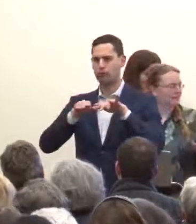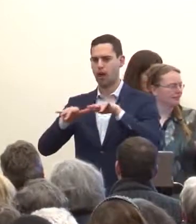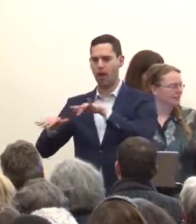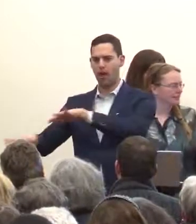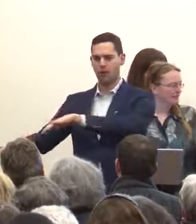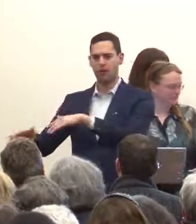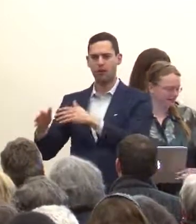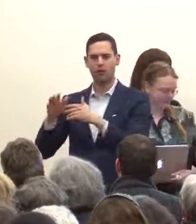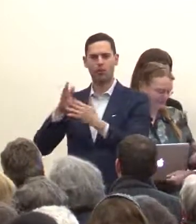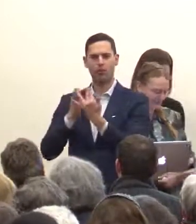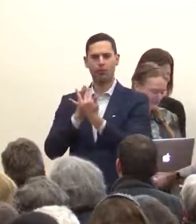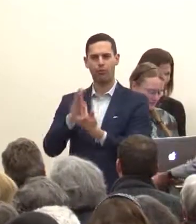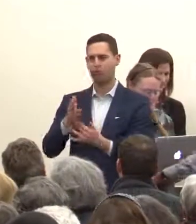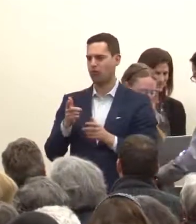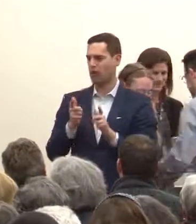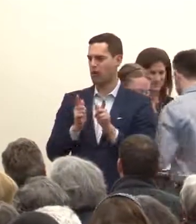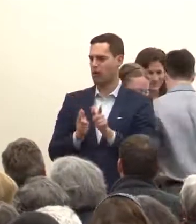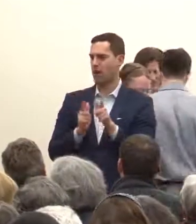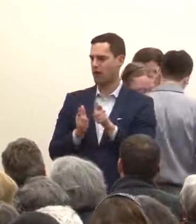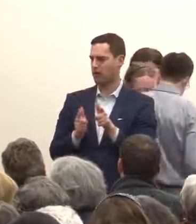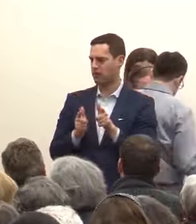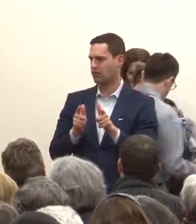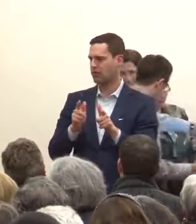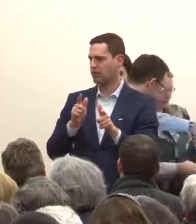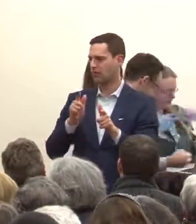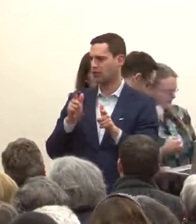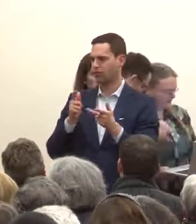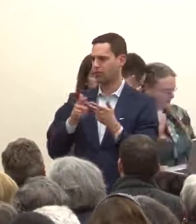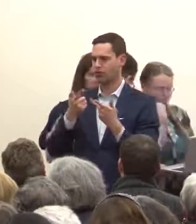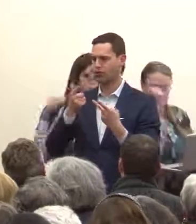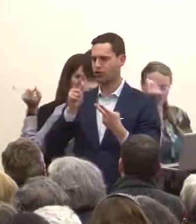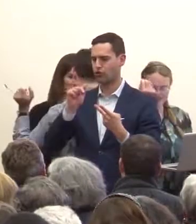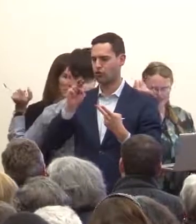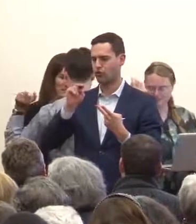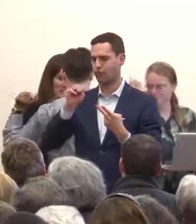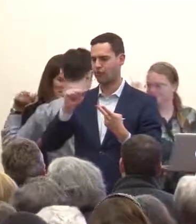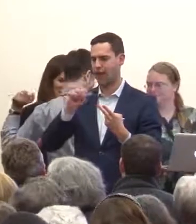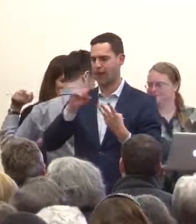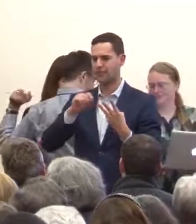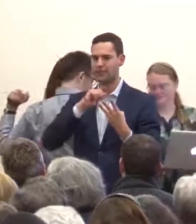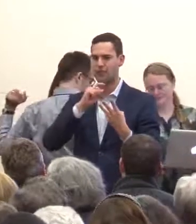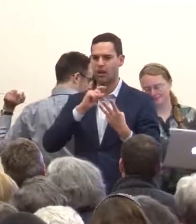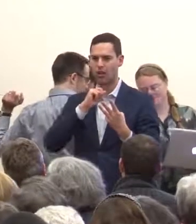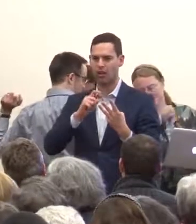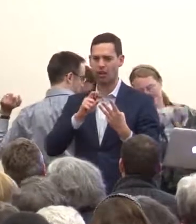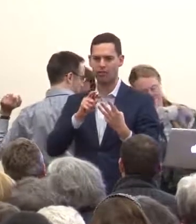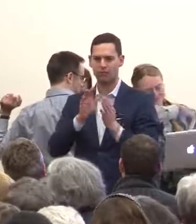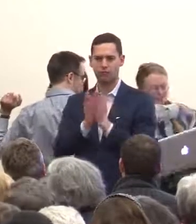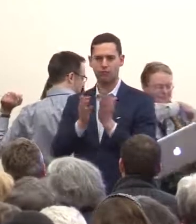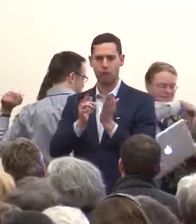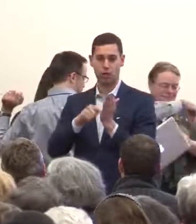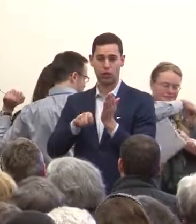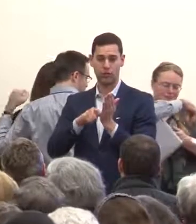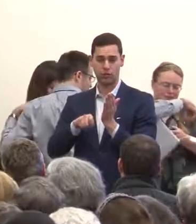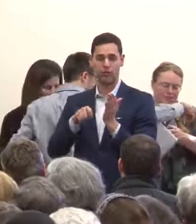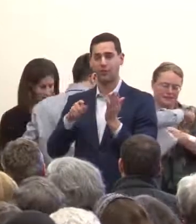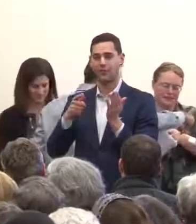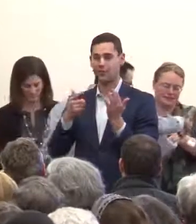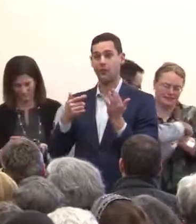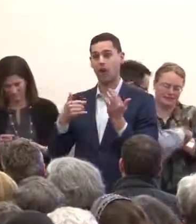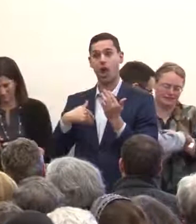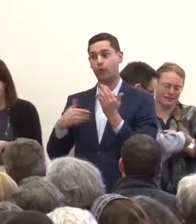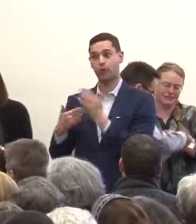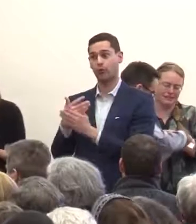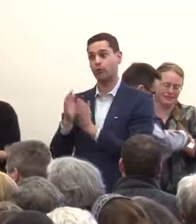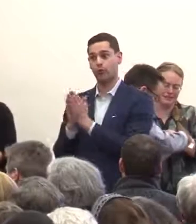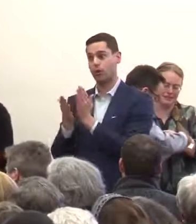remember how you read that about 20 years ago and you've always wished that there was another book like that? There is now, and it's called Sapiens, and